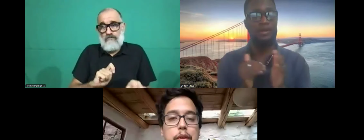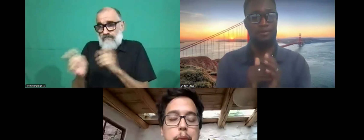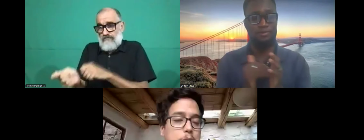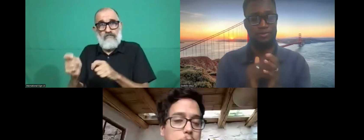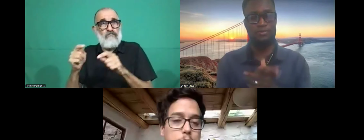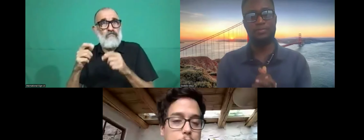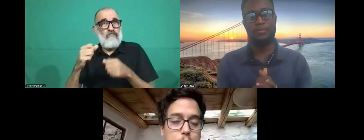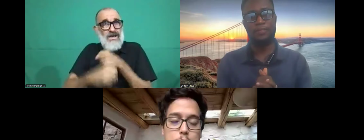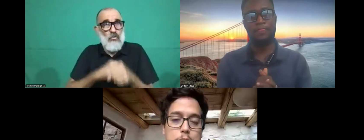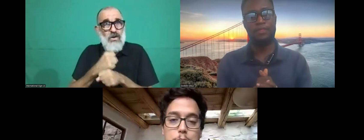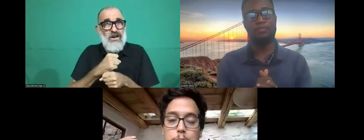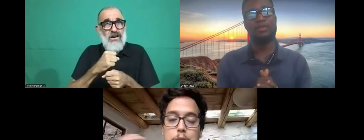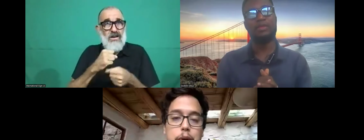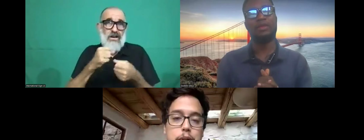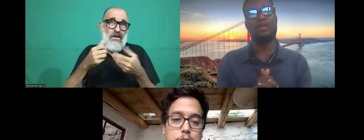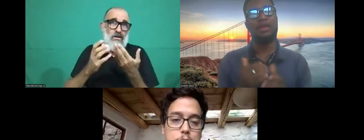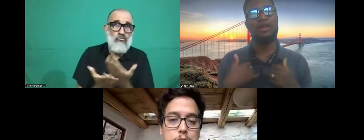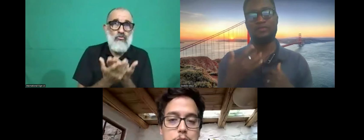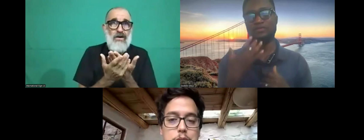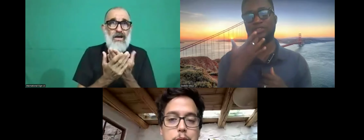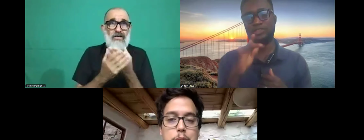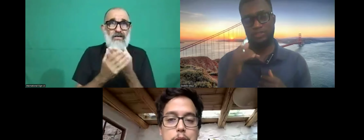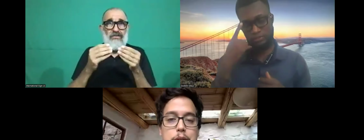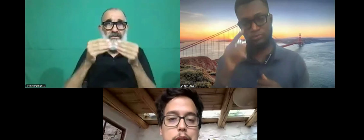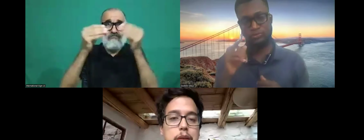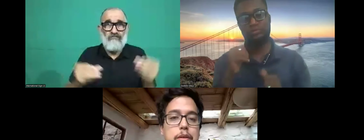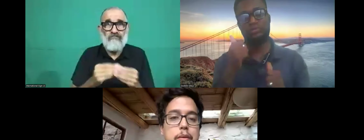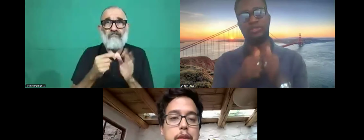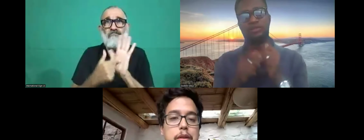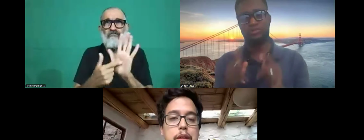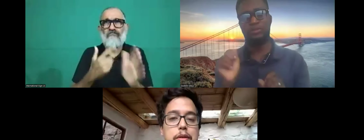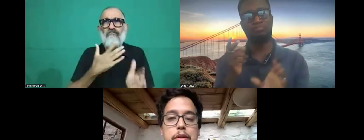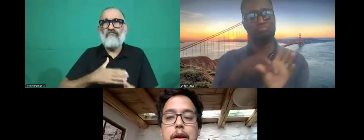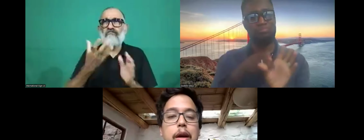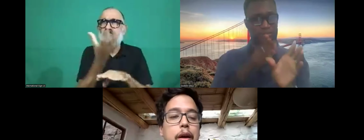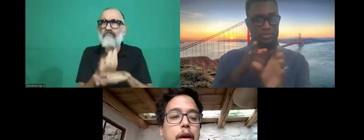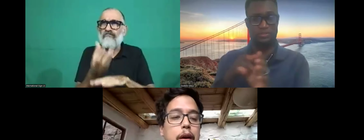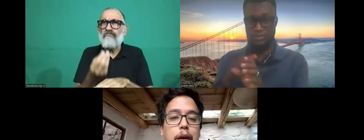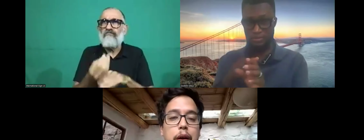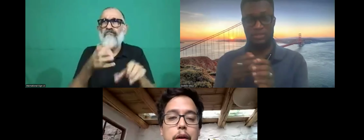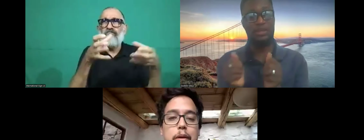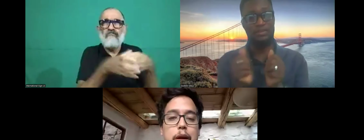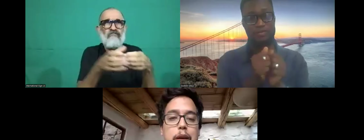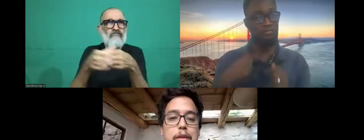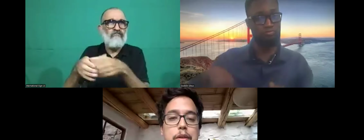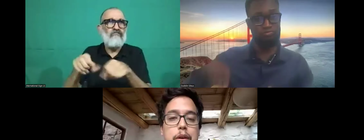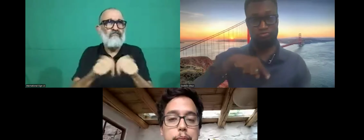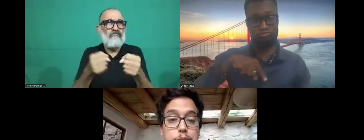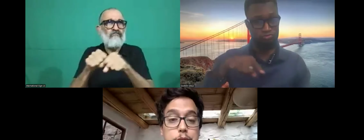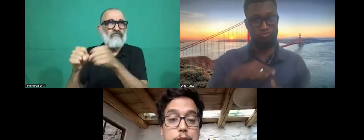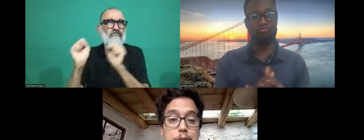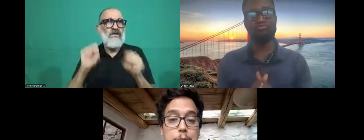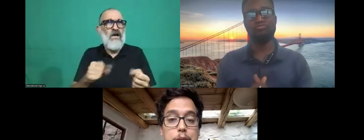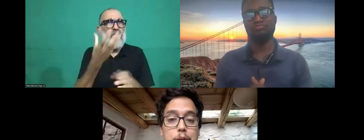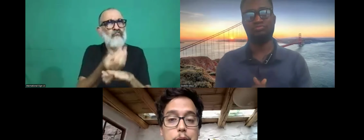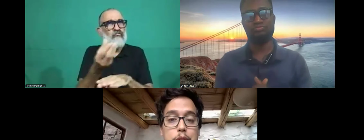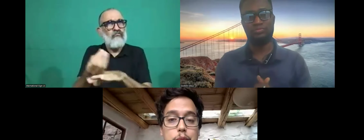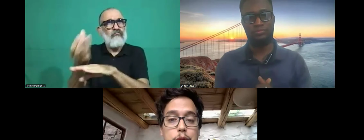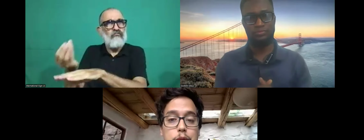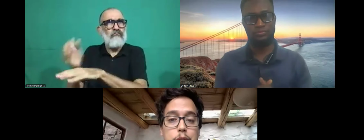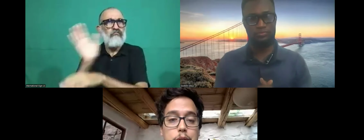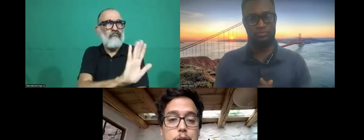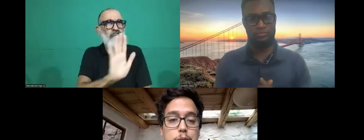of the main findings, main points of discussions that were interesting during the sessions. Okay, so I am now